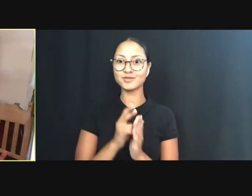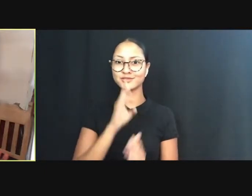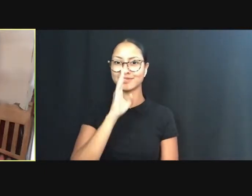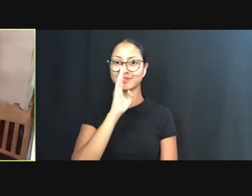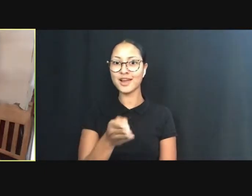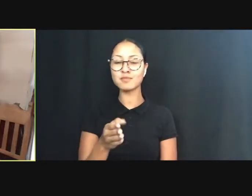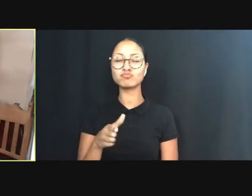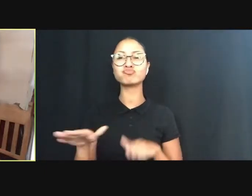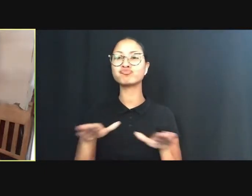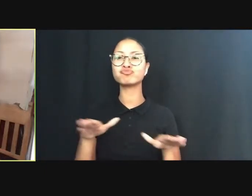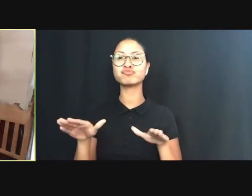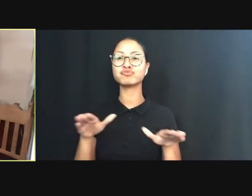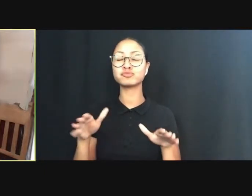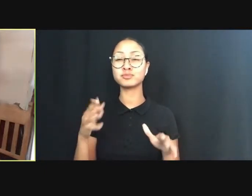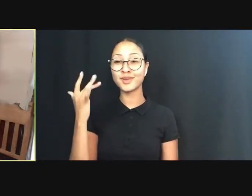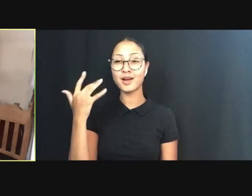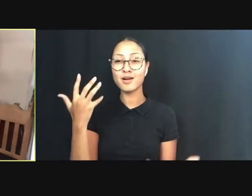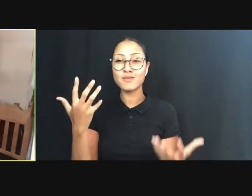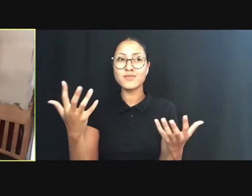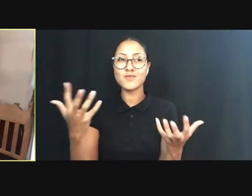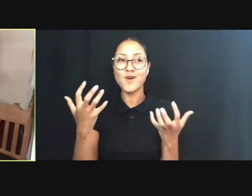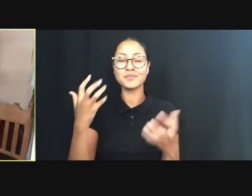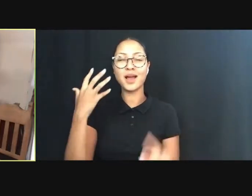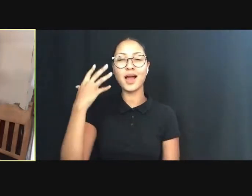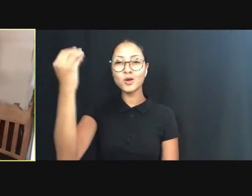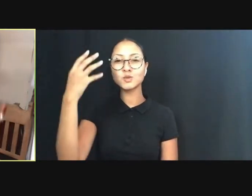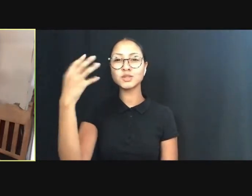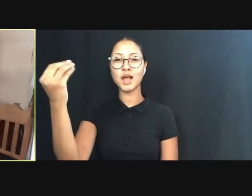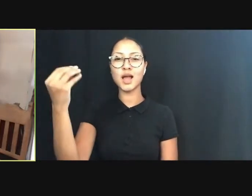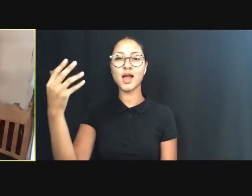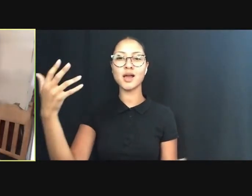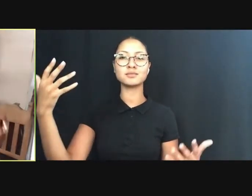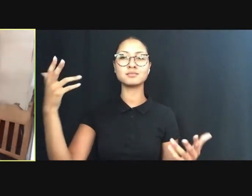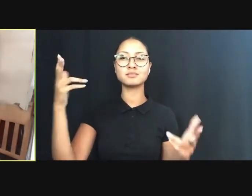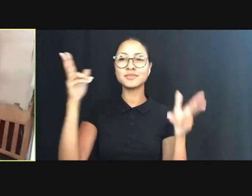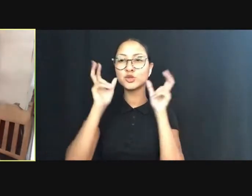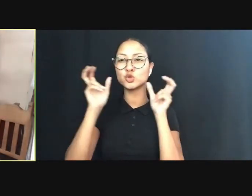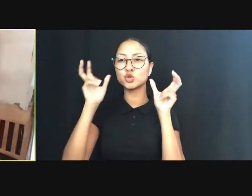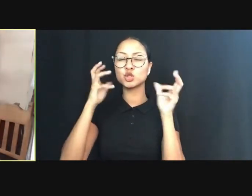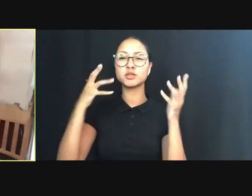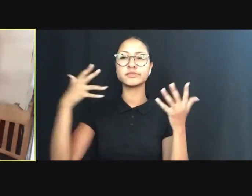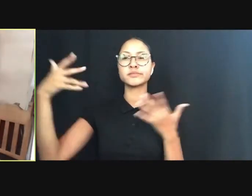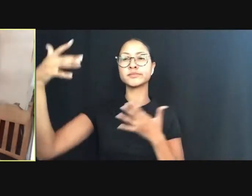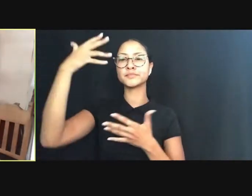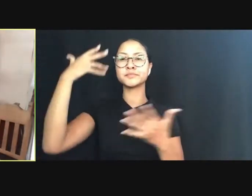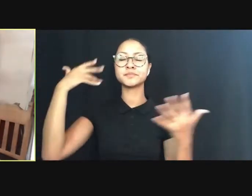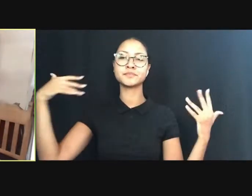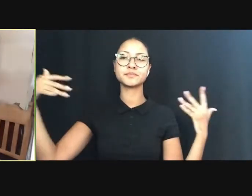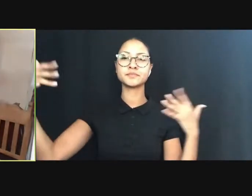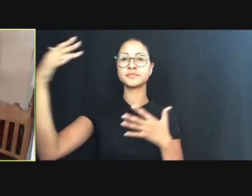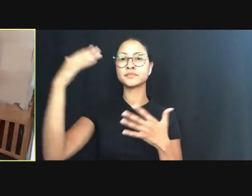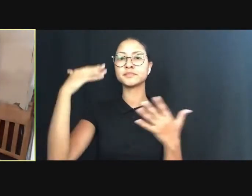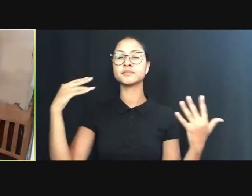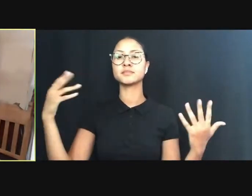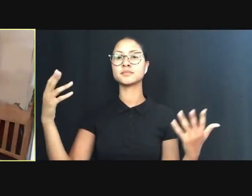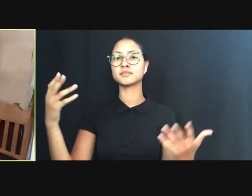be outside, to again, like just hear what's happening outside, hear